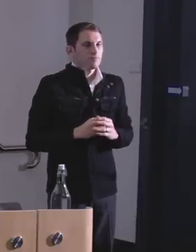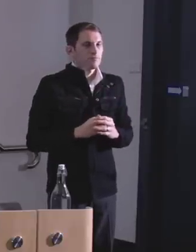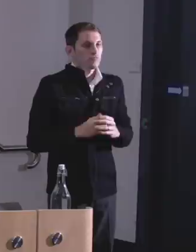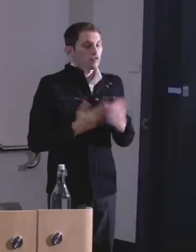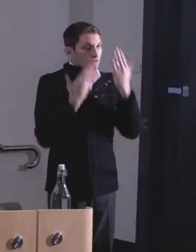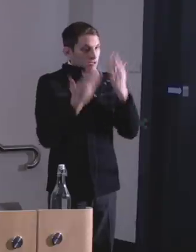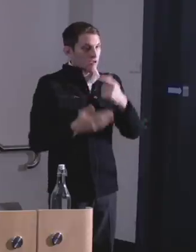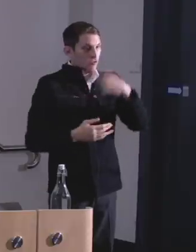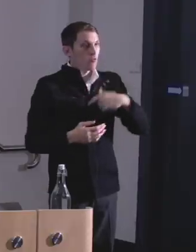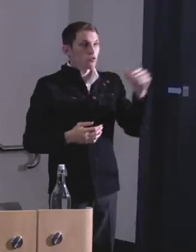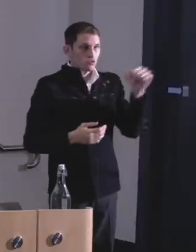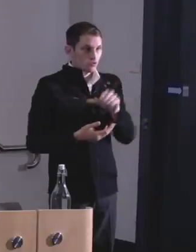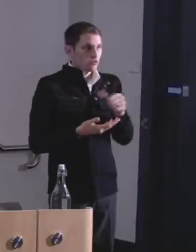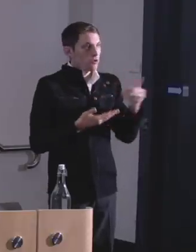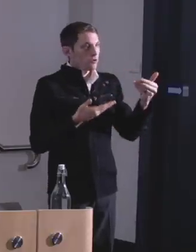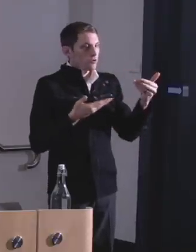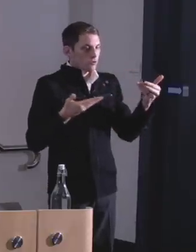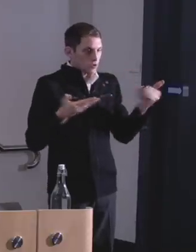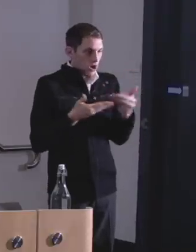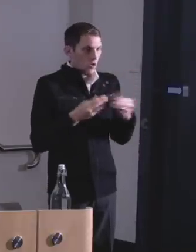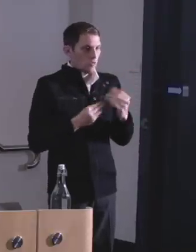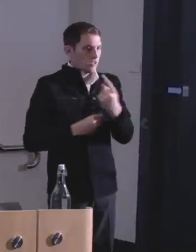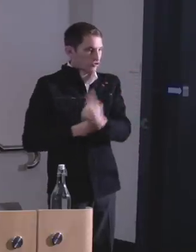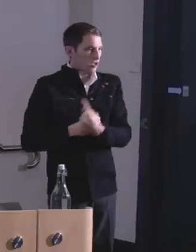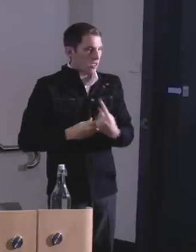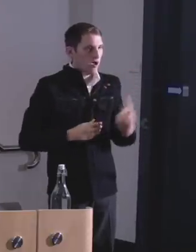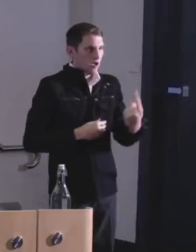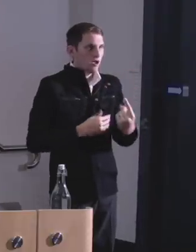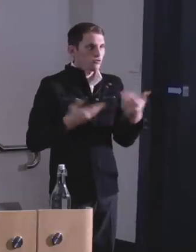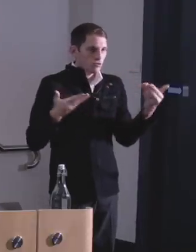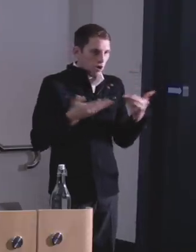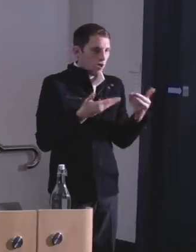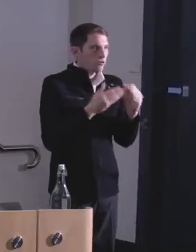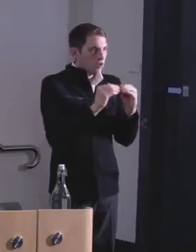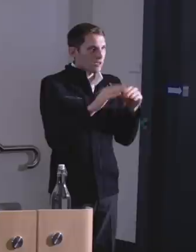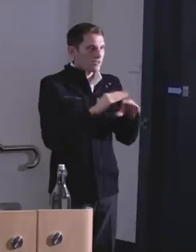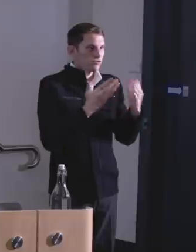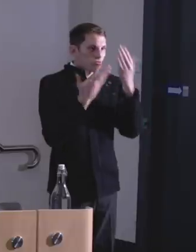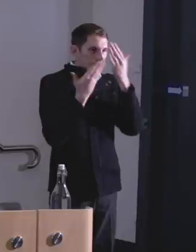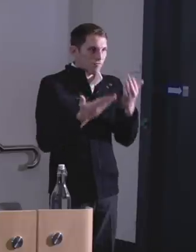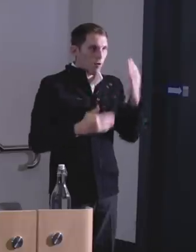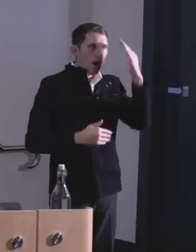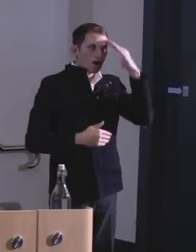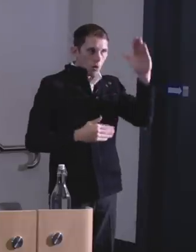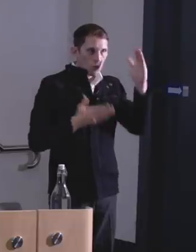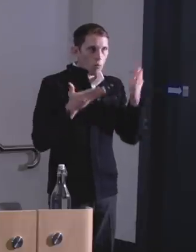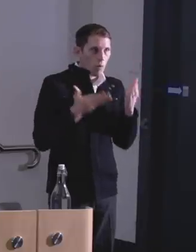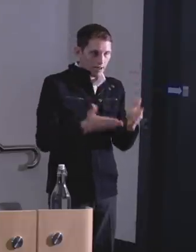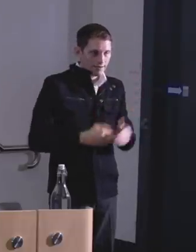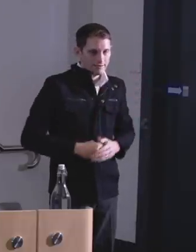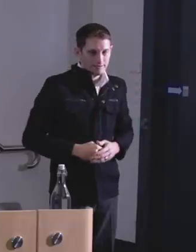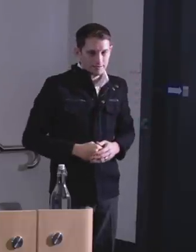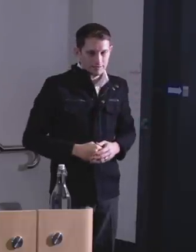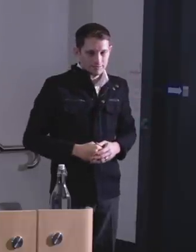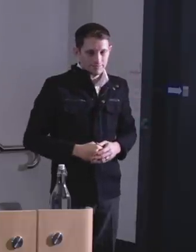be dialoguing with each other, you know, in a respectful and adult manner. Because essentially,